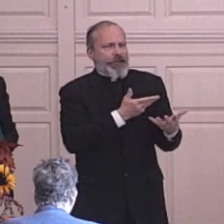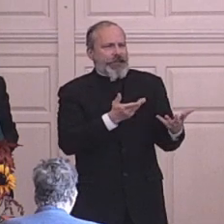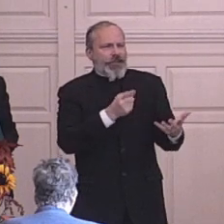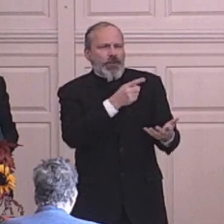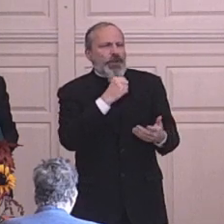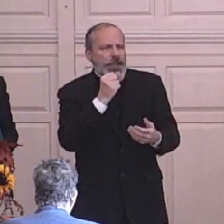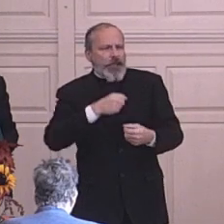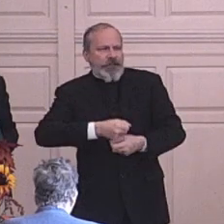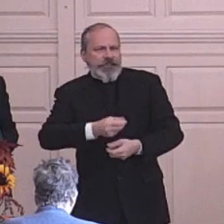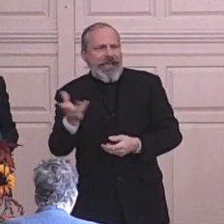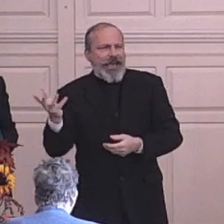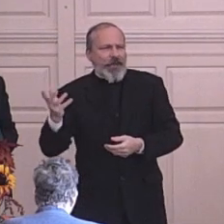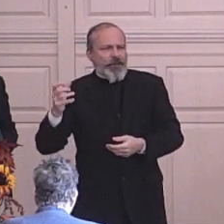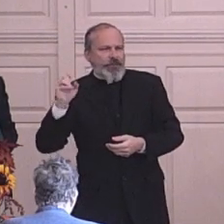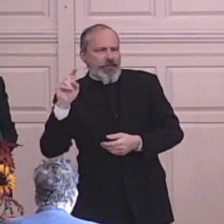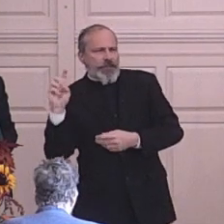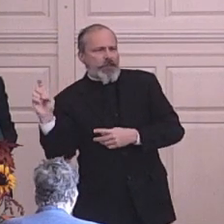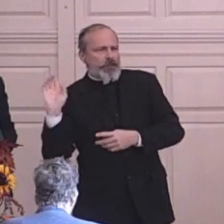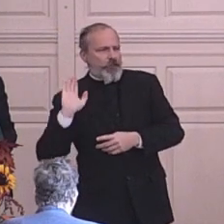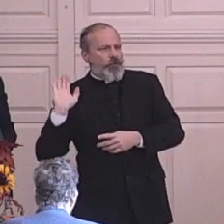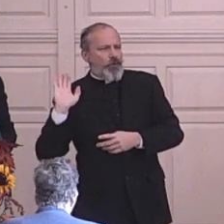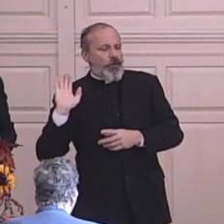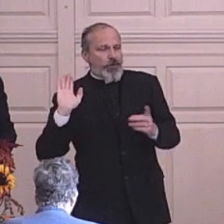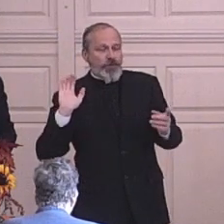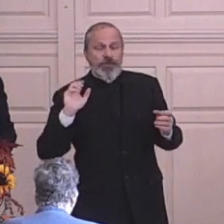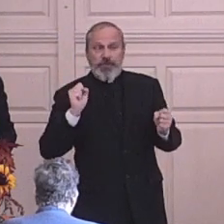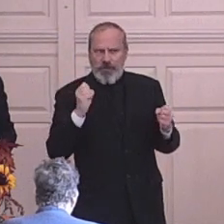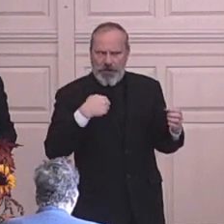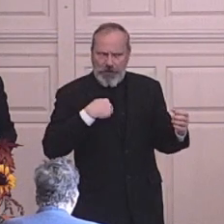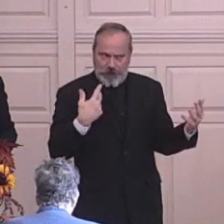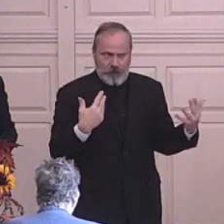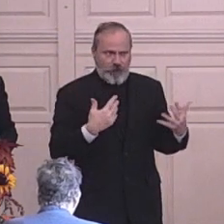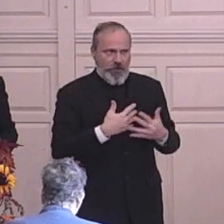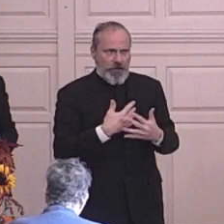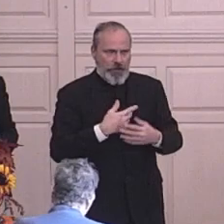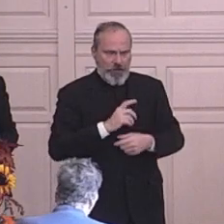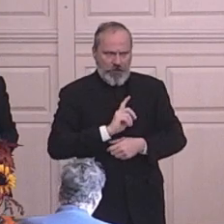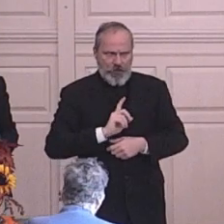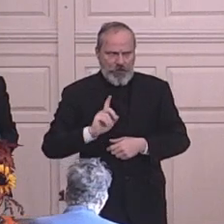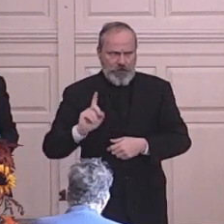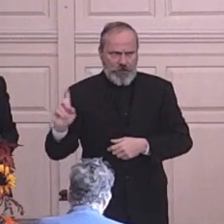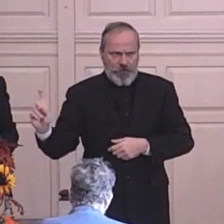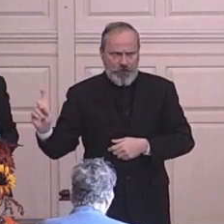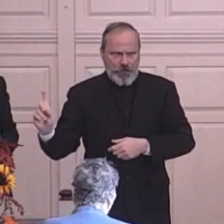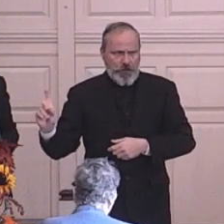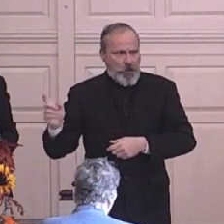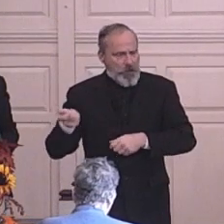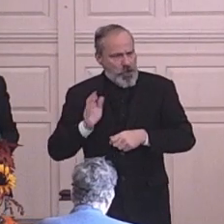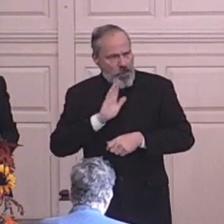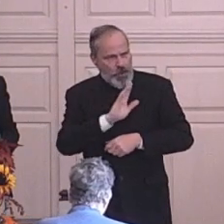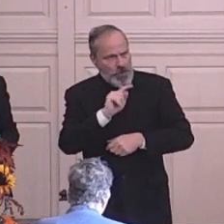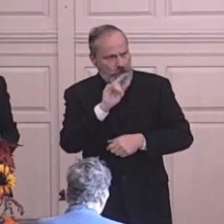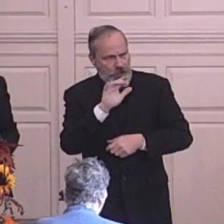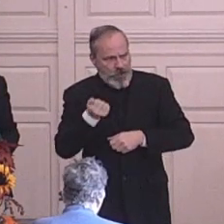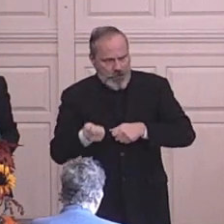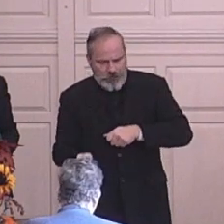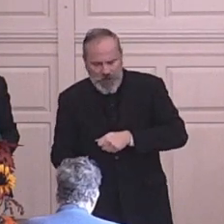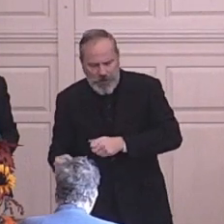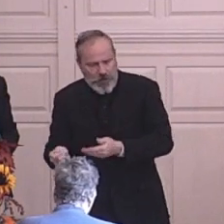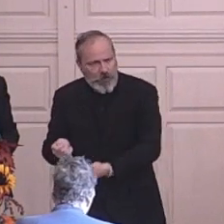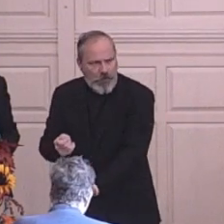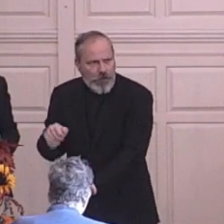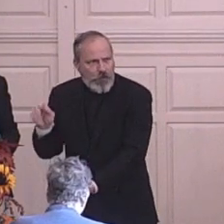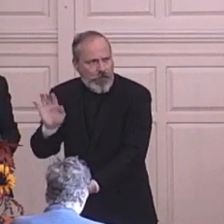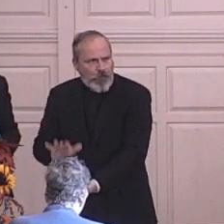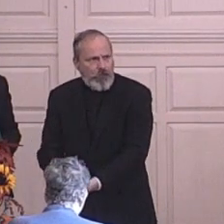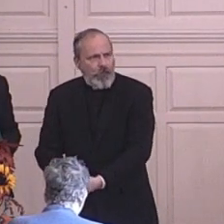did not scatter. So out of fear, I went off and buried your talent in the